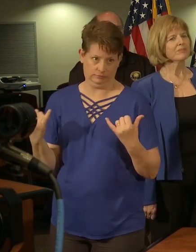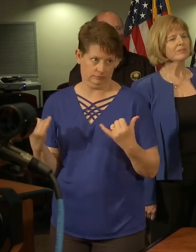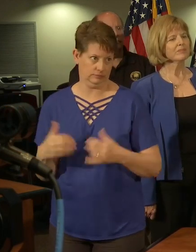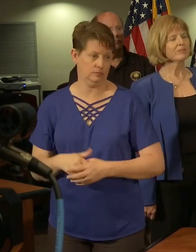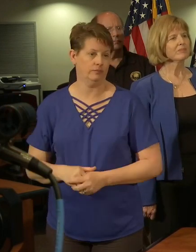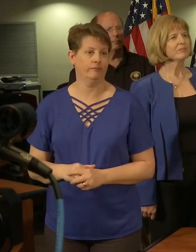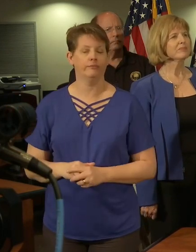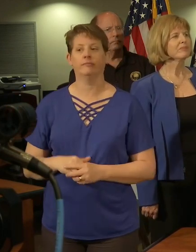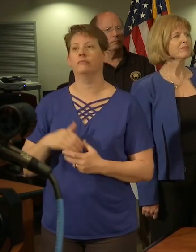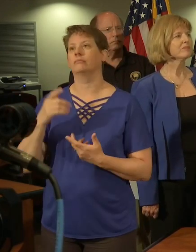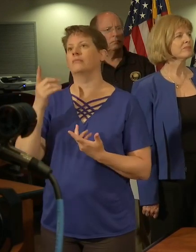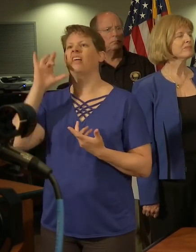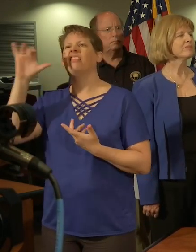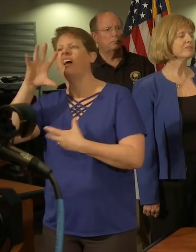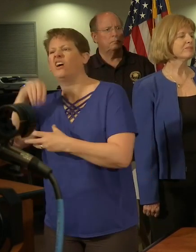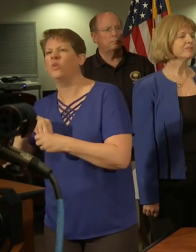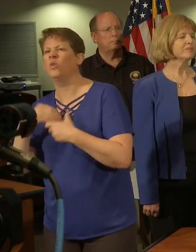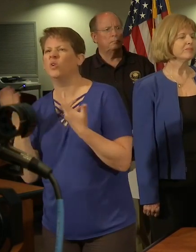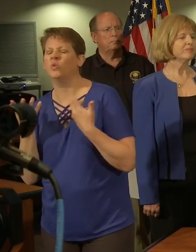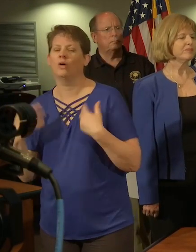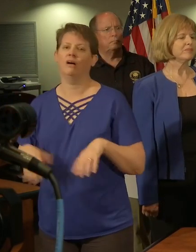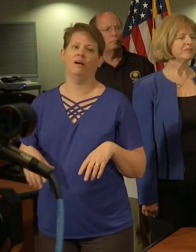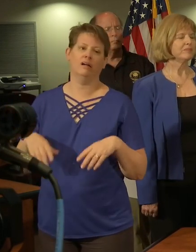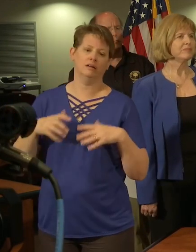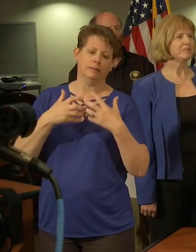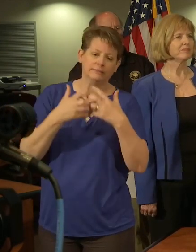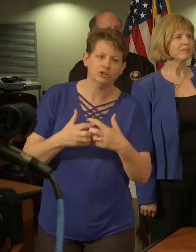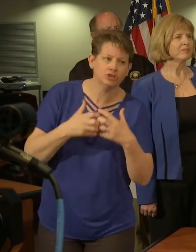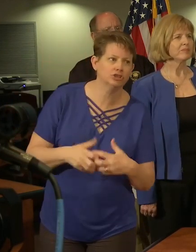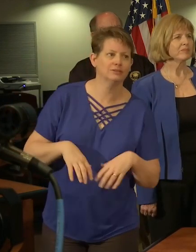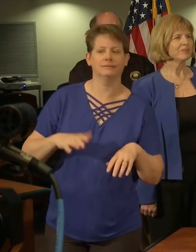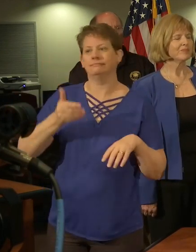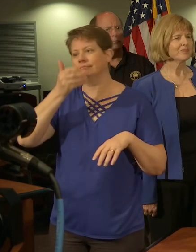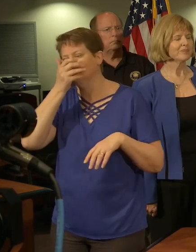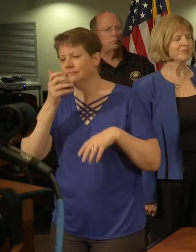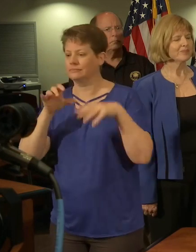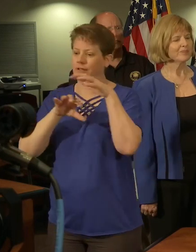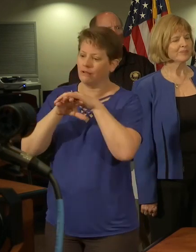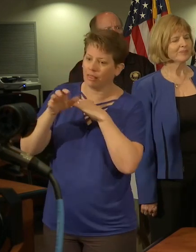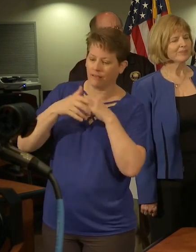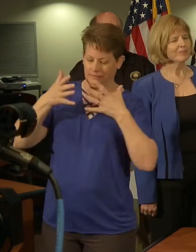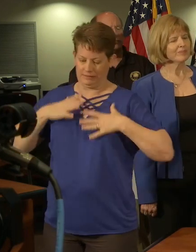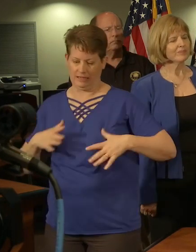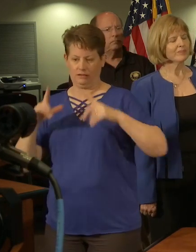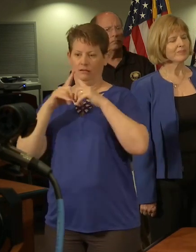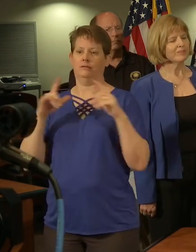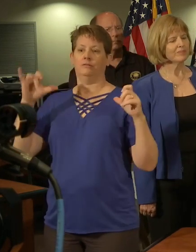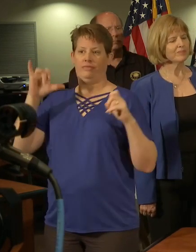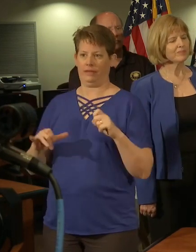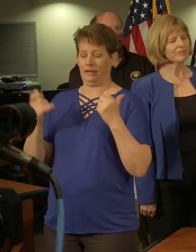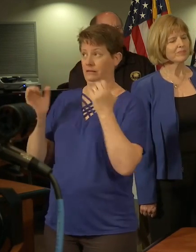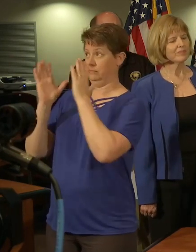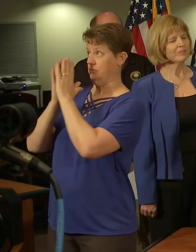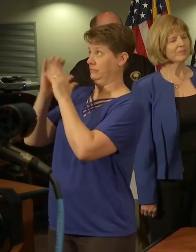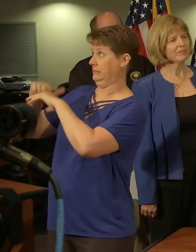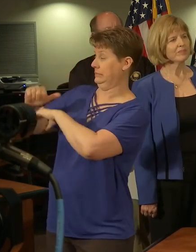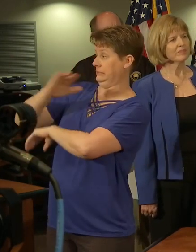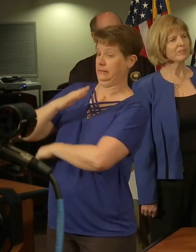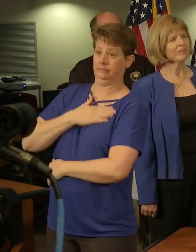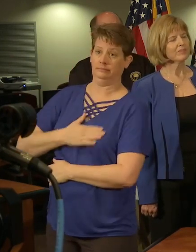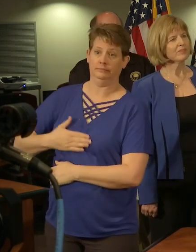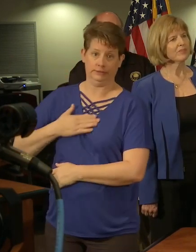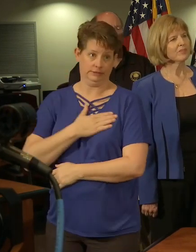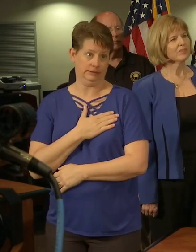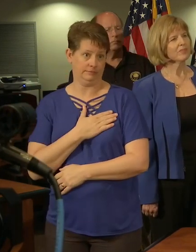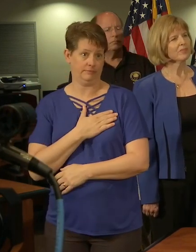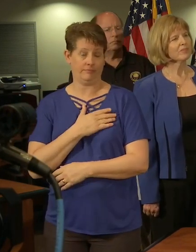as respirators, masks, face shields, gloves, and gowns. But that allocation will not